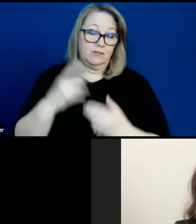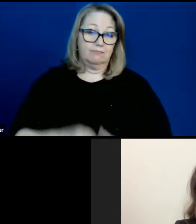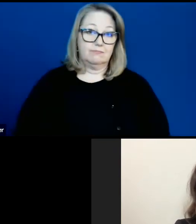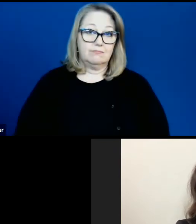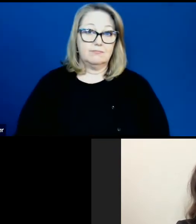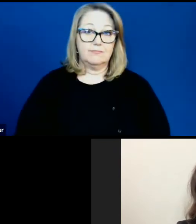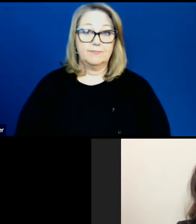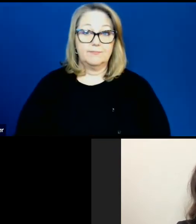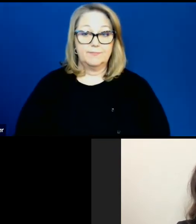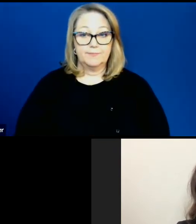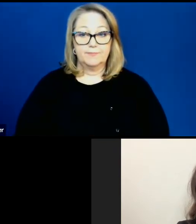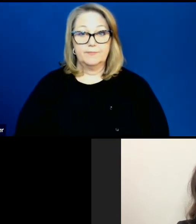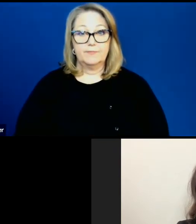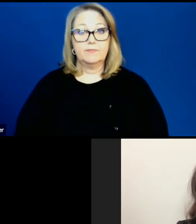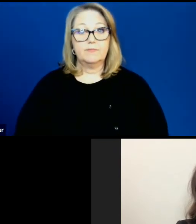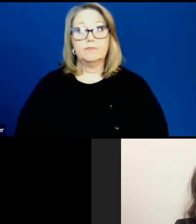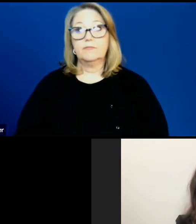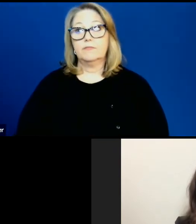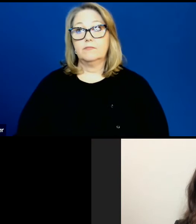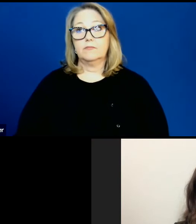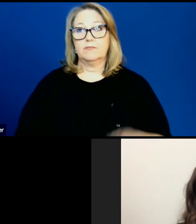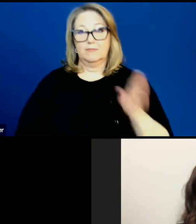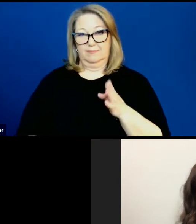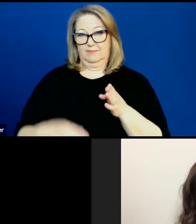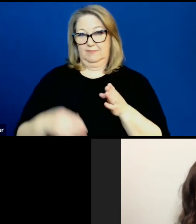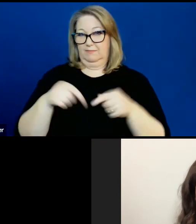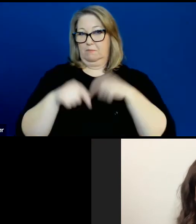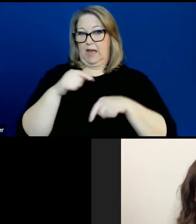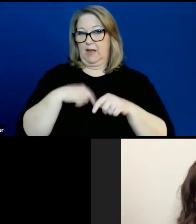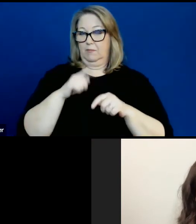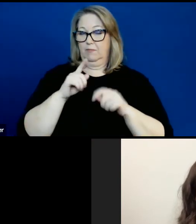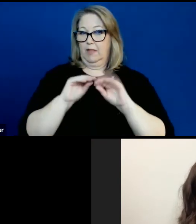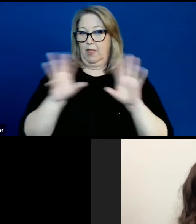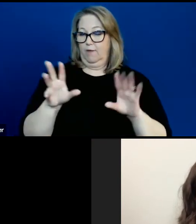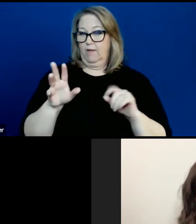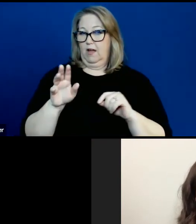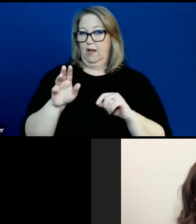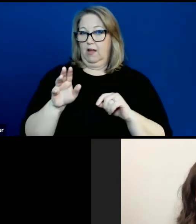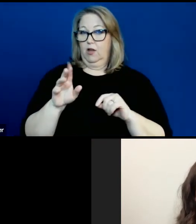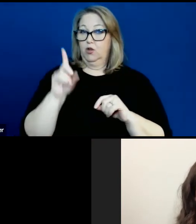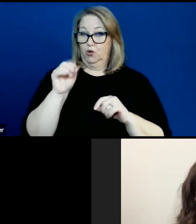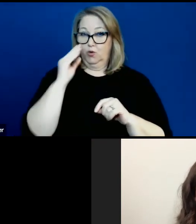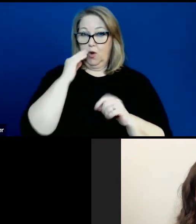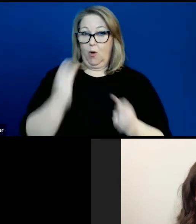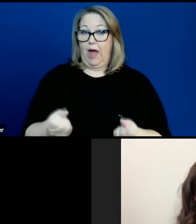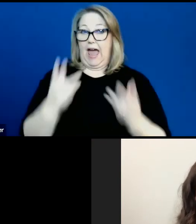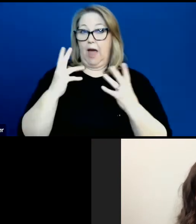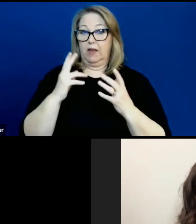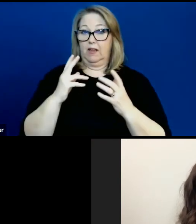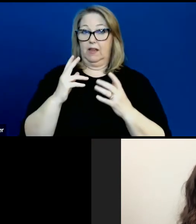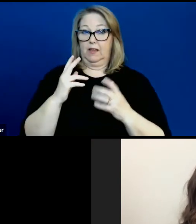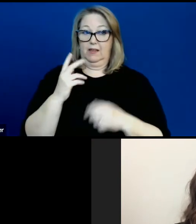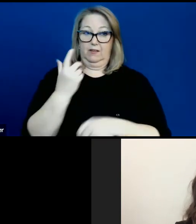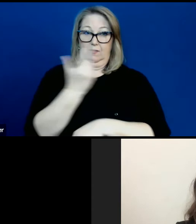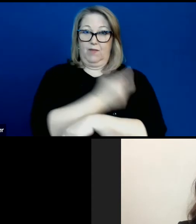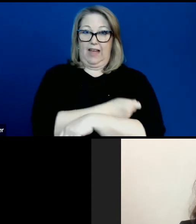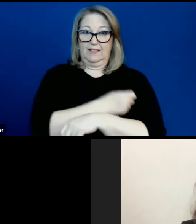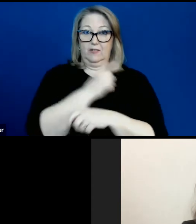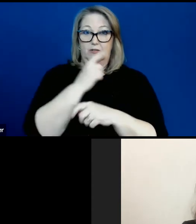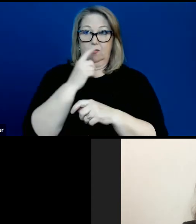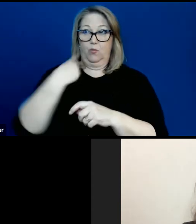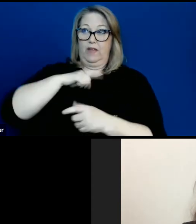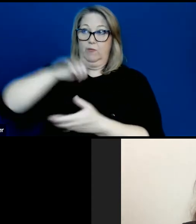Thank you, Shannon. Can clarify to fact check, do we know how many vaccines we've been allocated, how many we received,